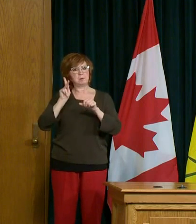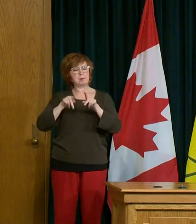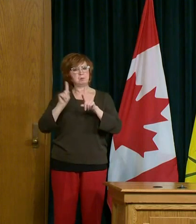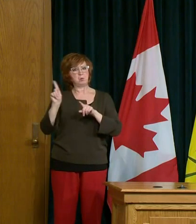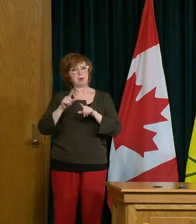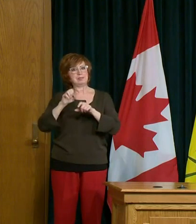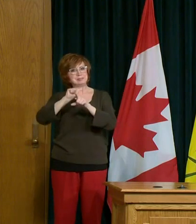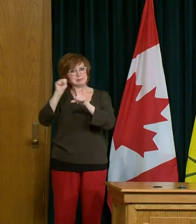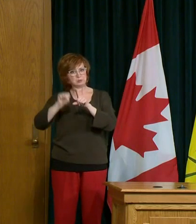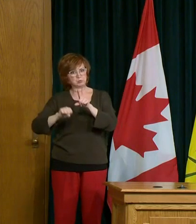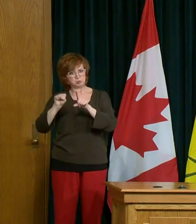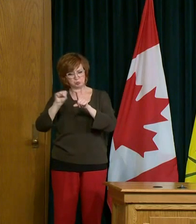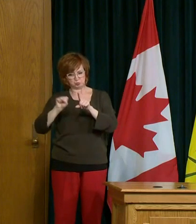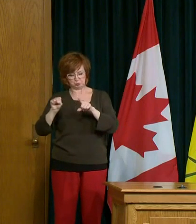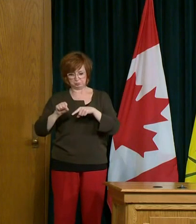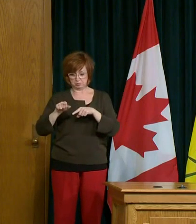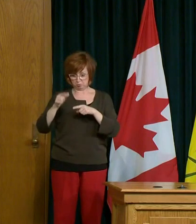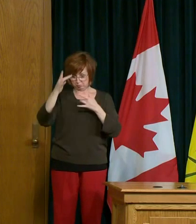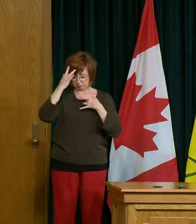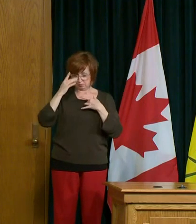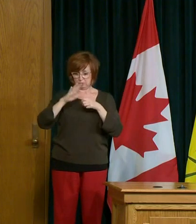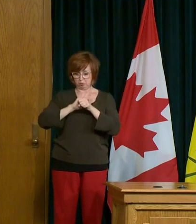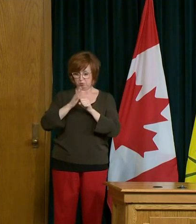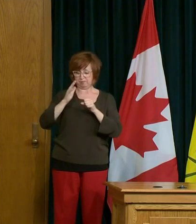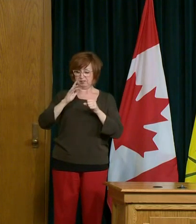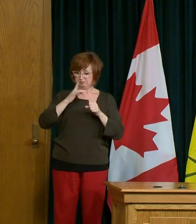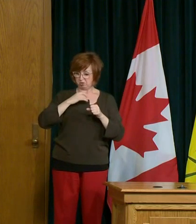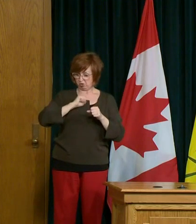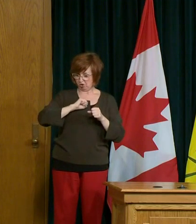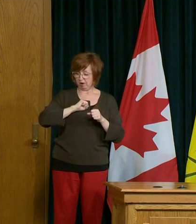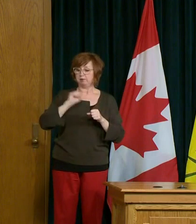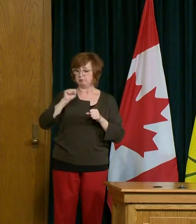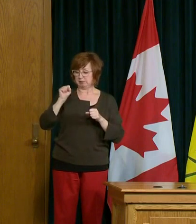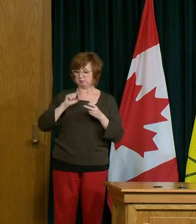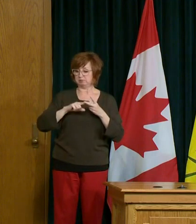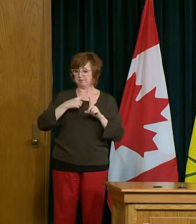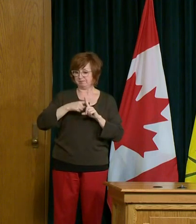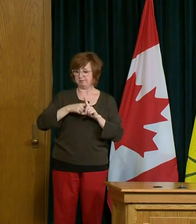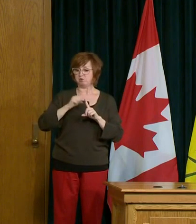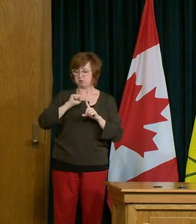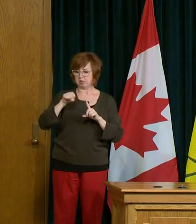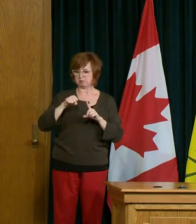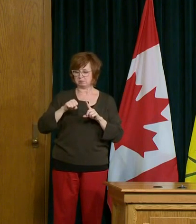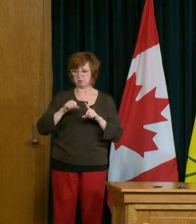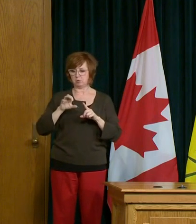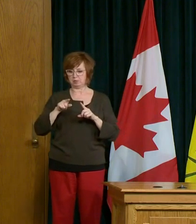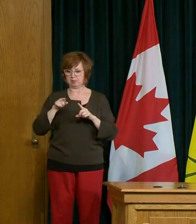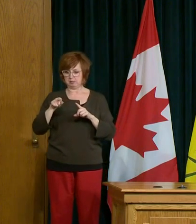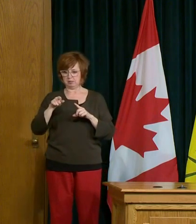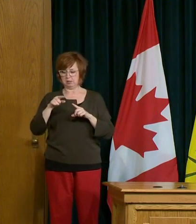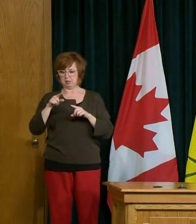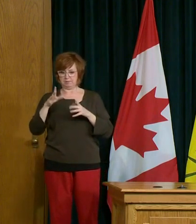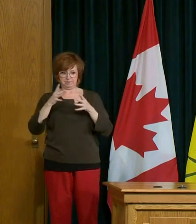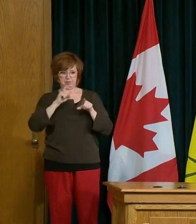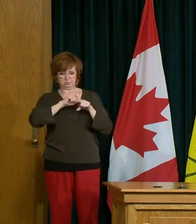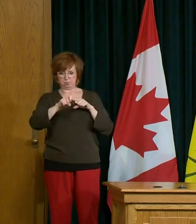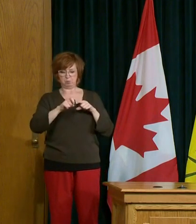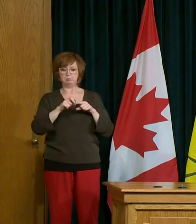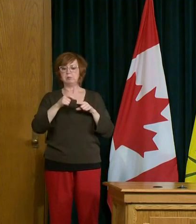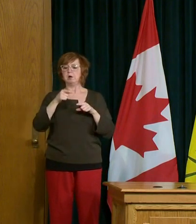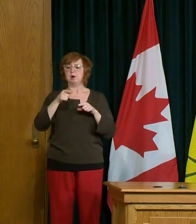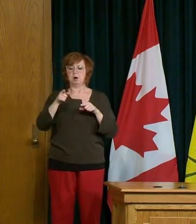they will be contacted to arrange testing. But one has been waiting for 5 days, and another says that they have recovered but were